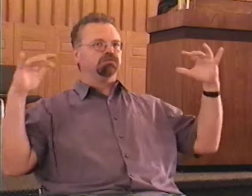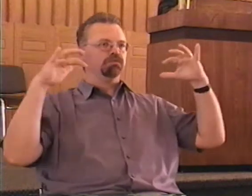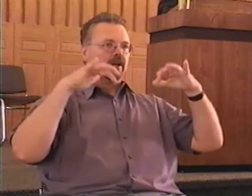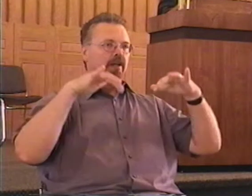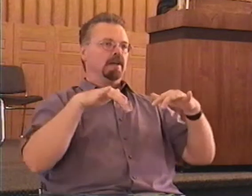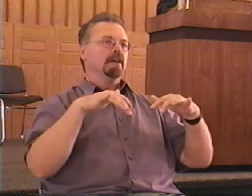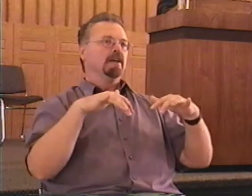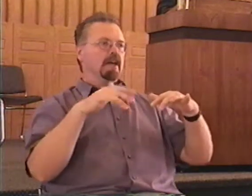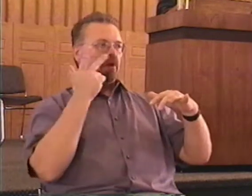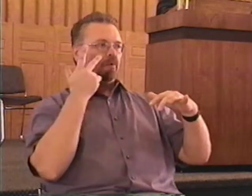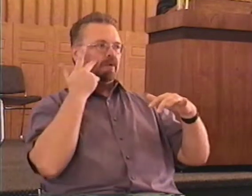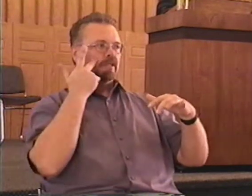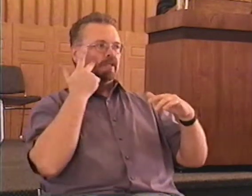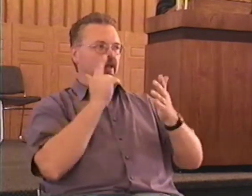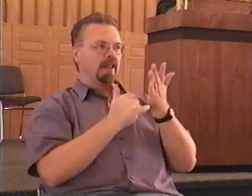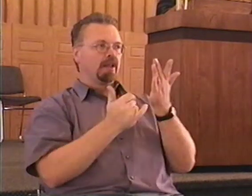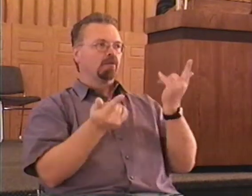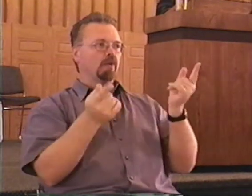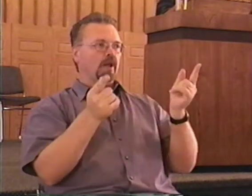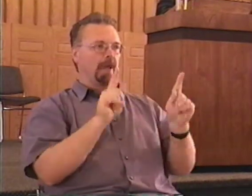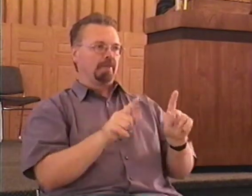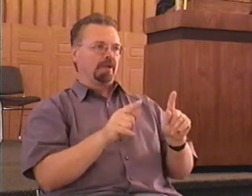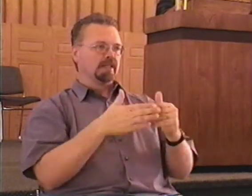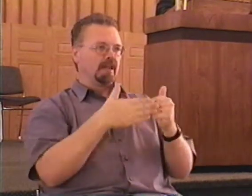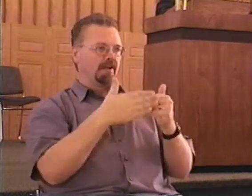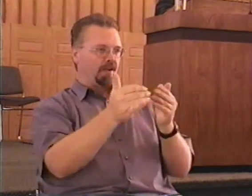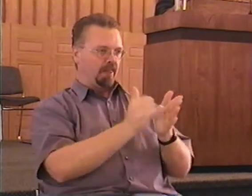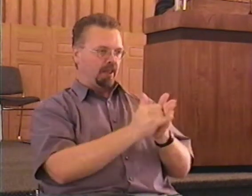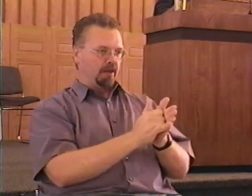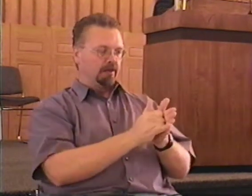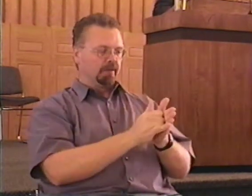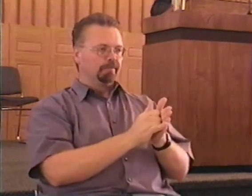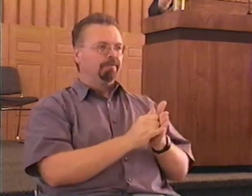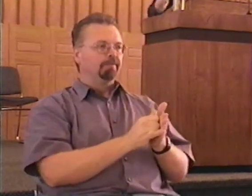we begin in chapter 12.